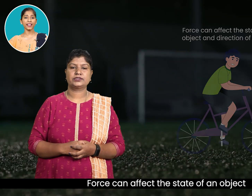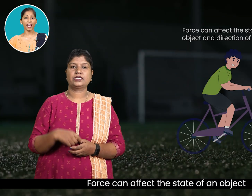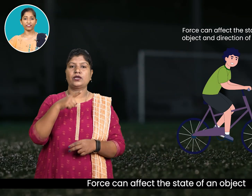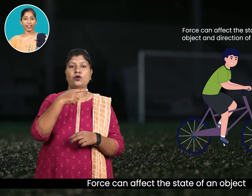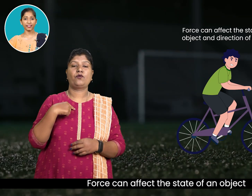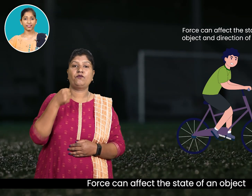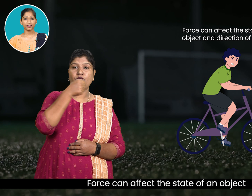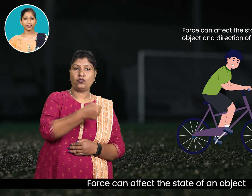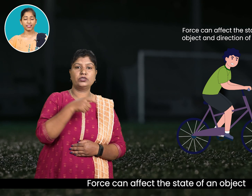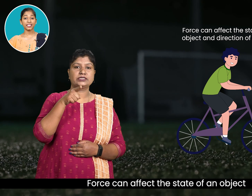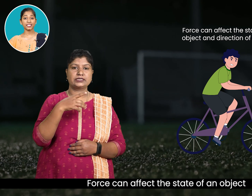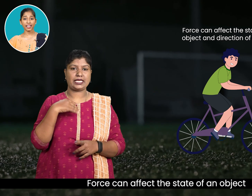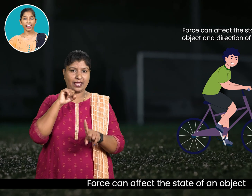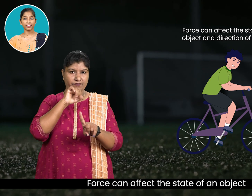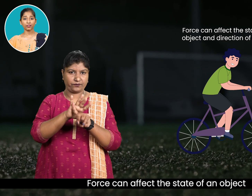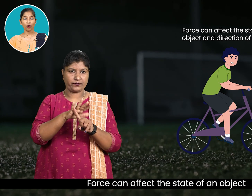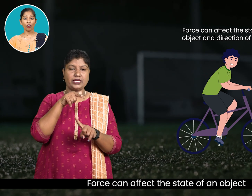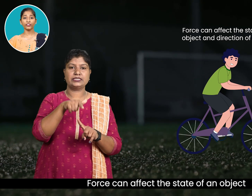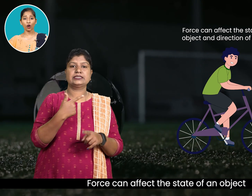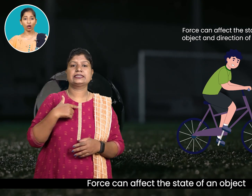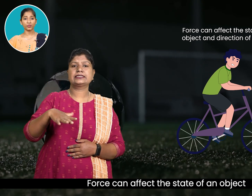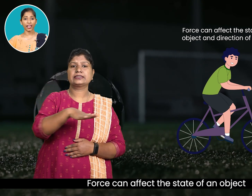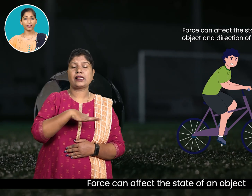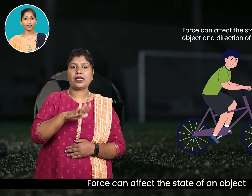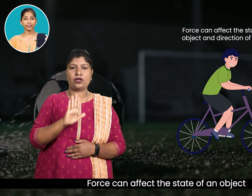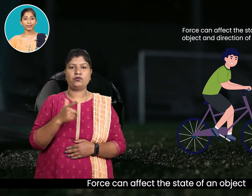Force can affect the state of an